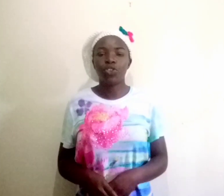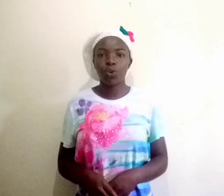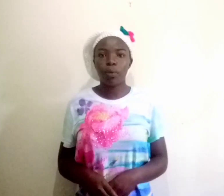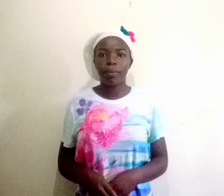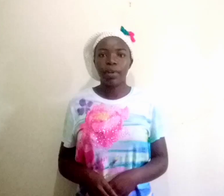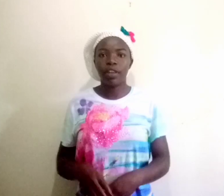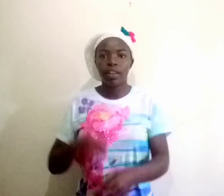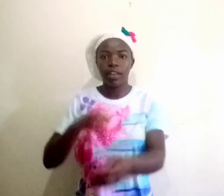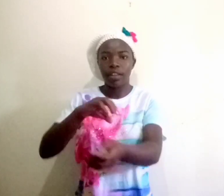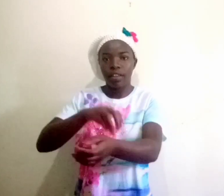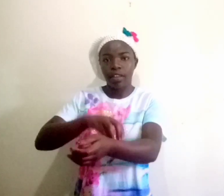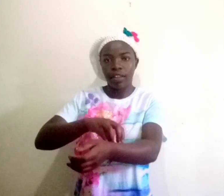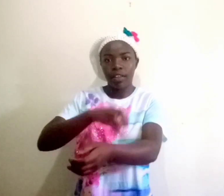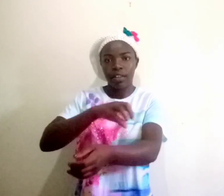Job.